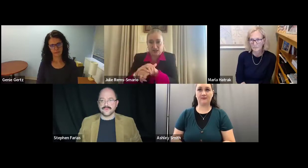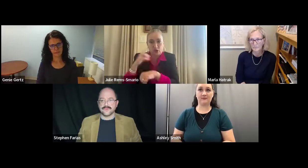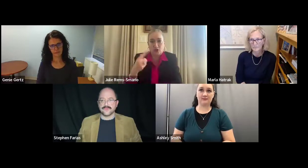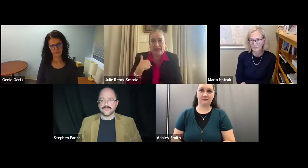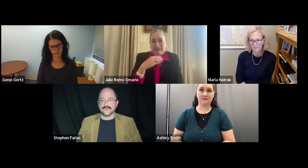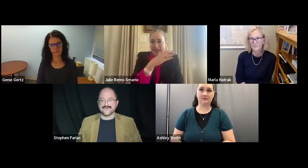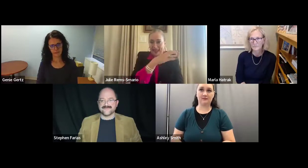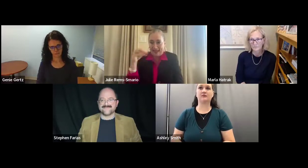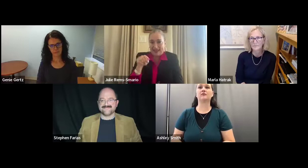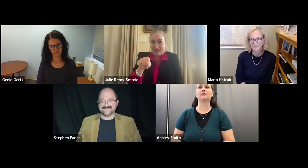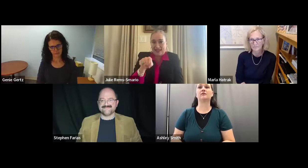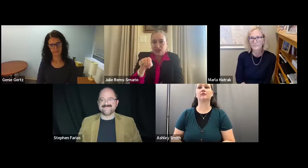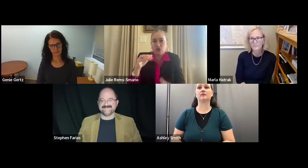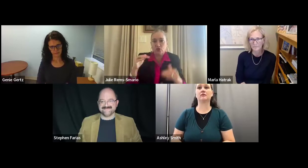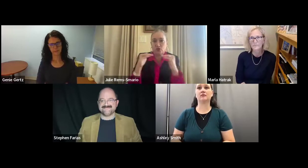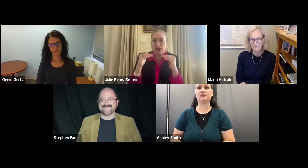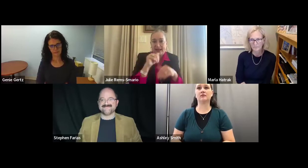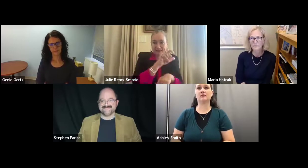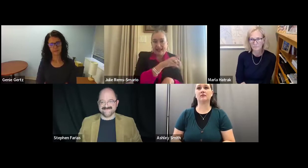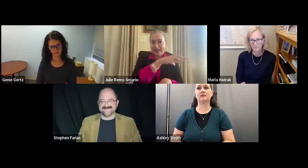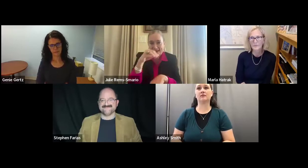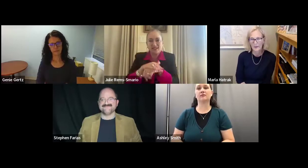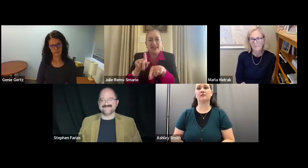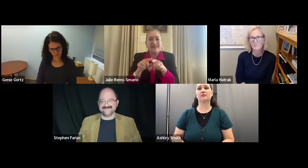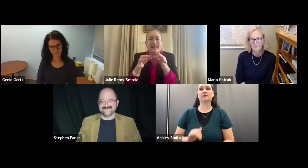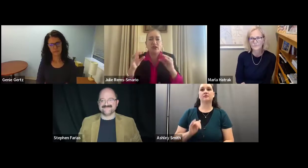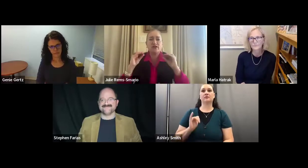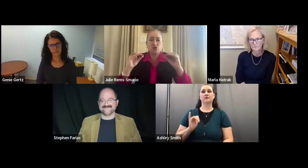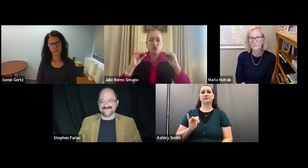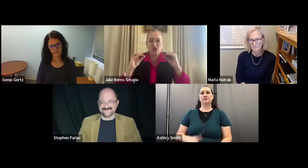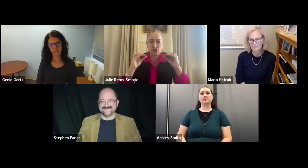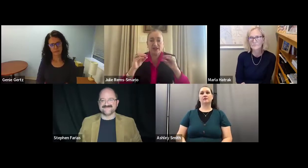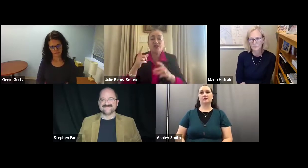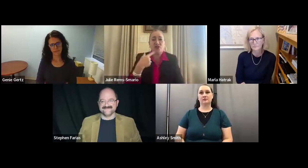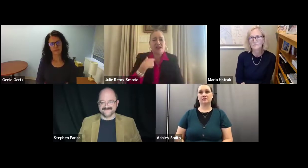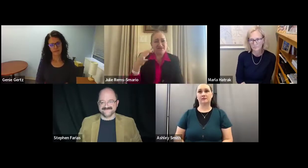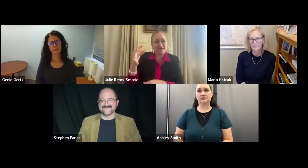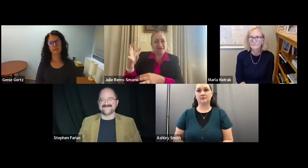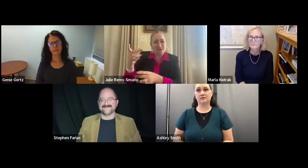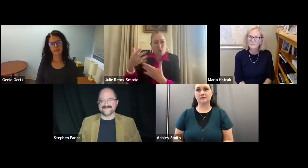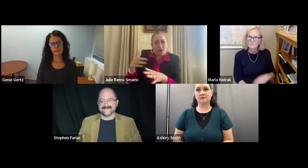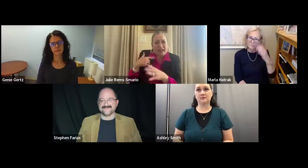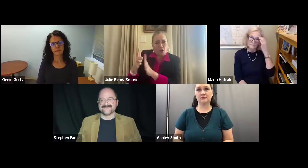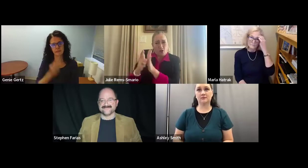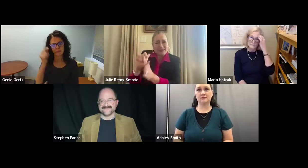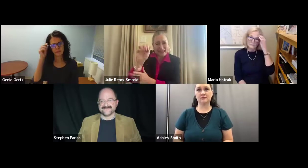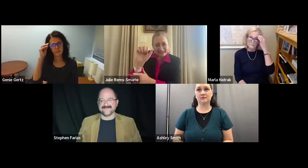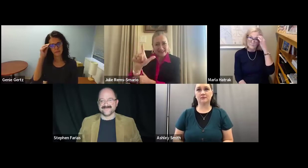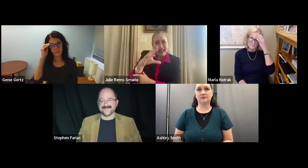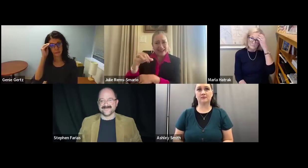want ASL only. And instead, we want the equivalency of ASL in the English because that's where our instruction occurs. We already